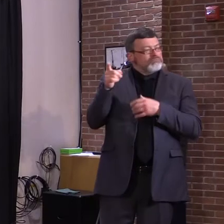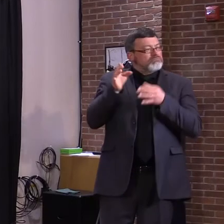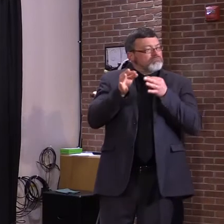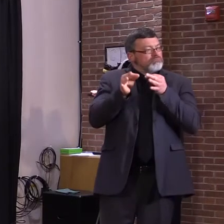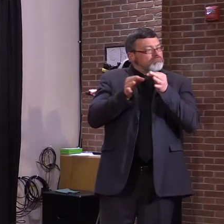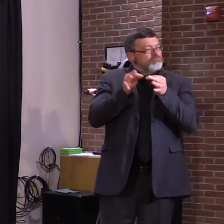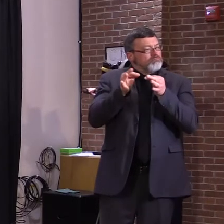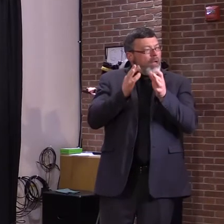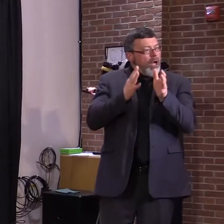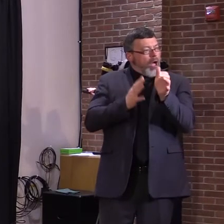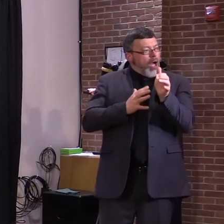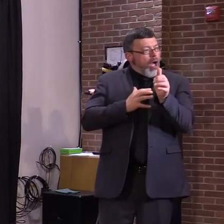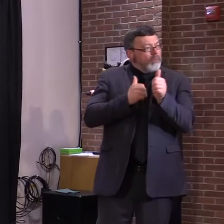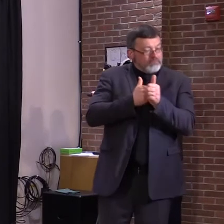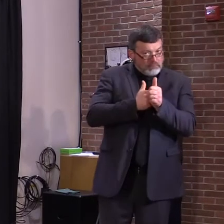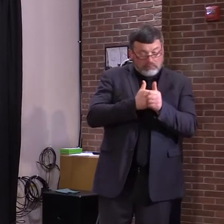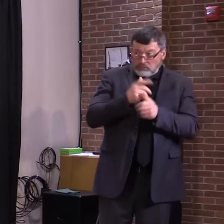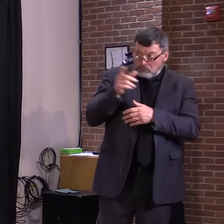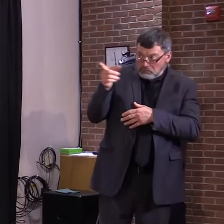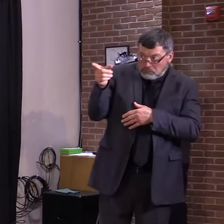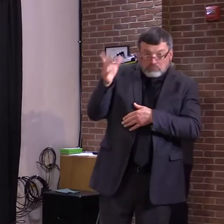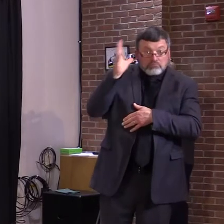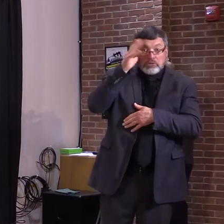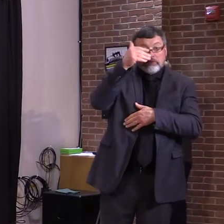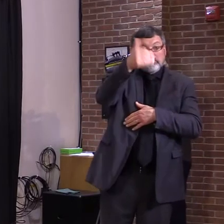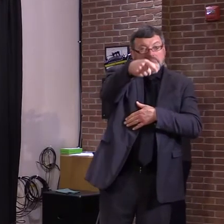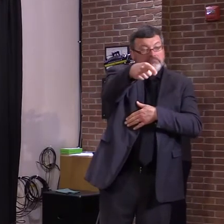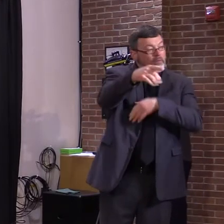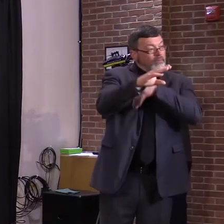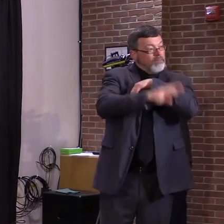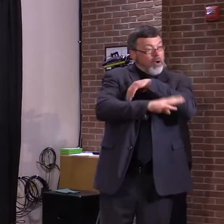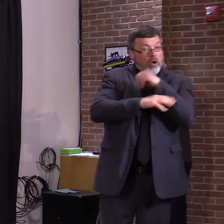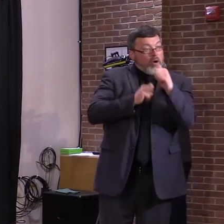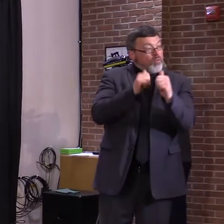to run again later this year?